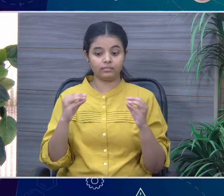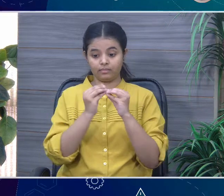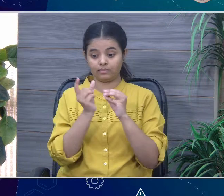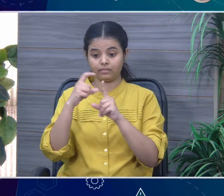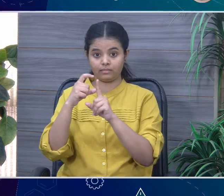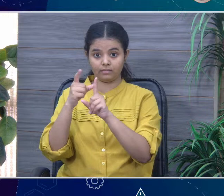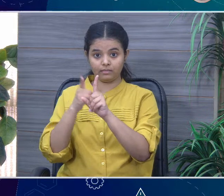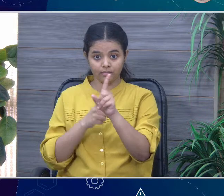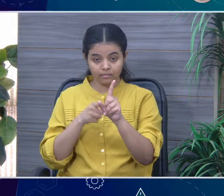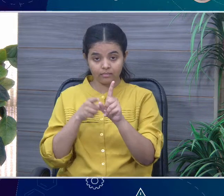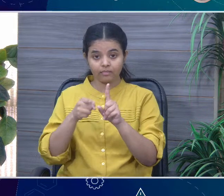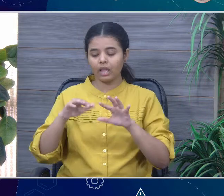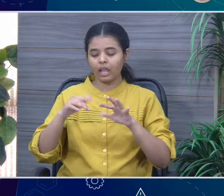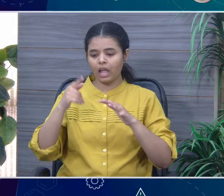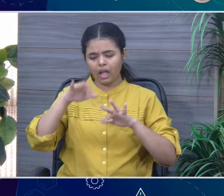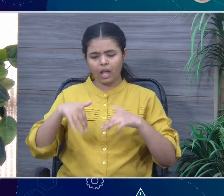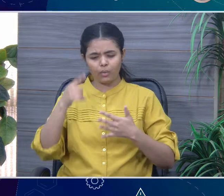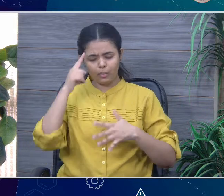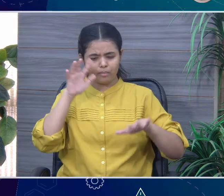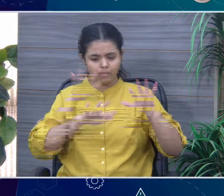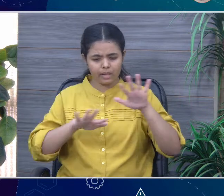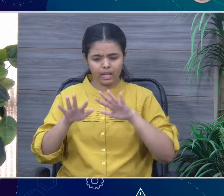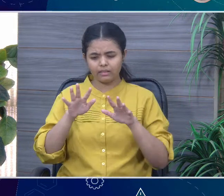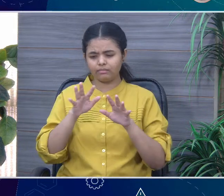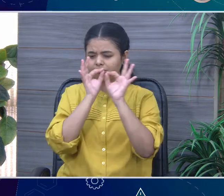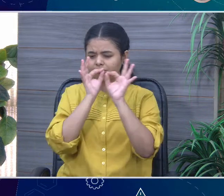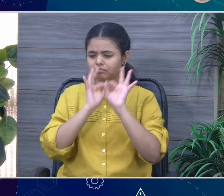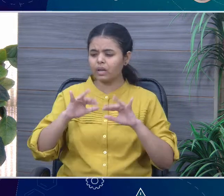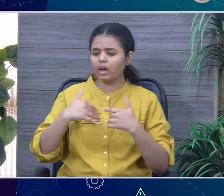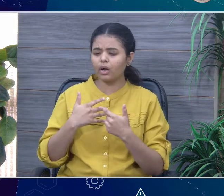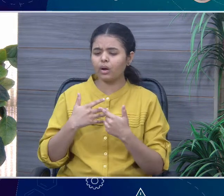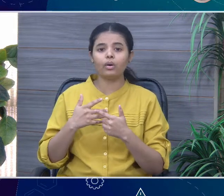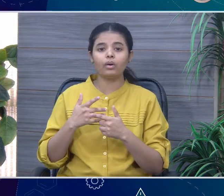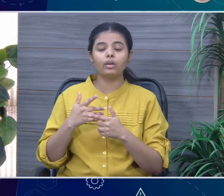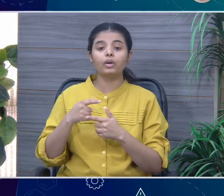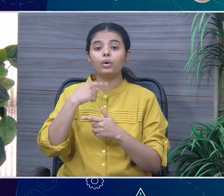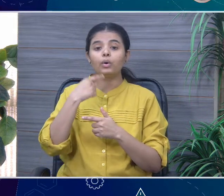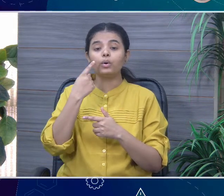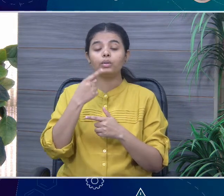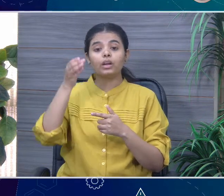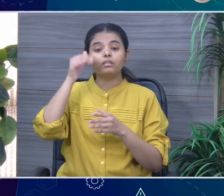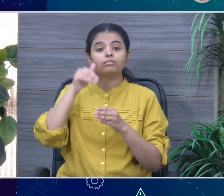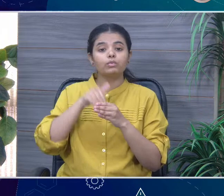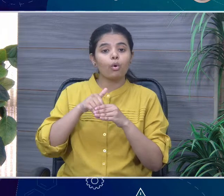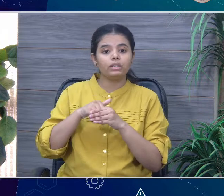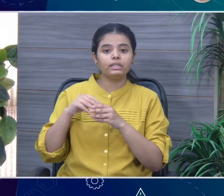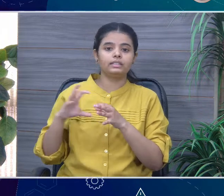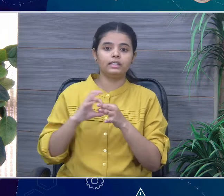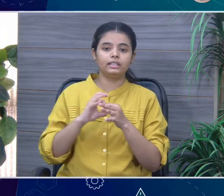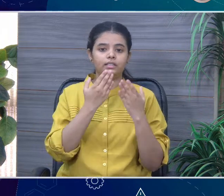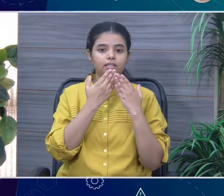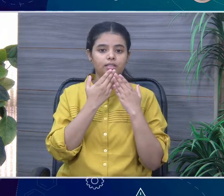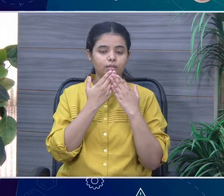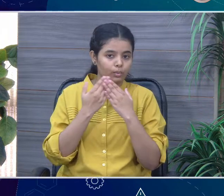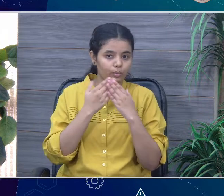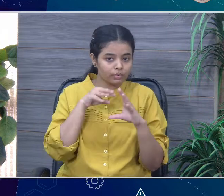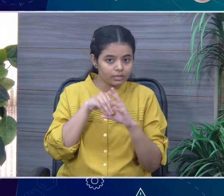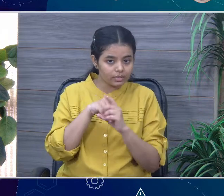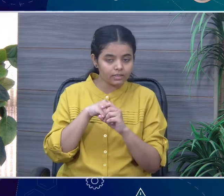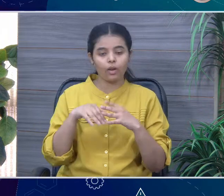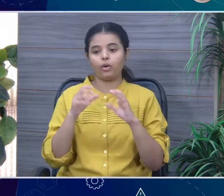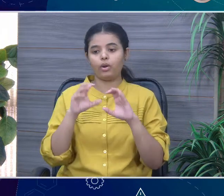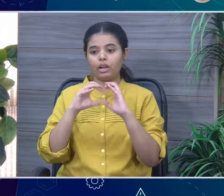buddy, how can we plan it, would totally depend upon the context of the school, the context of